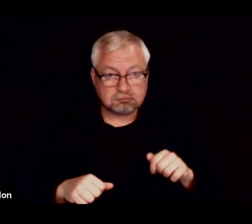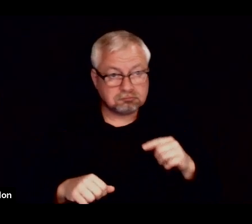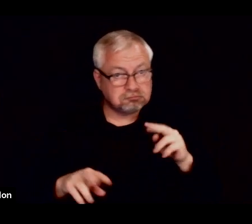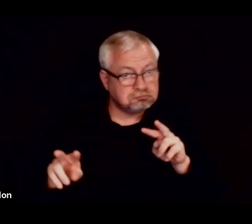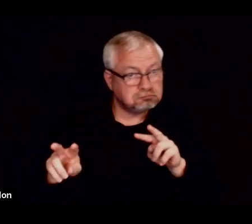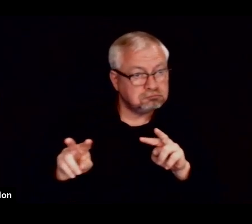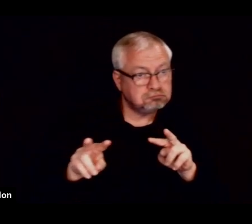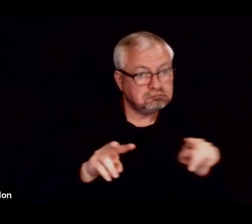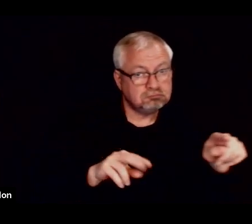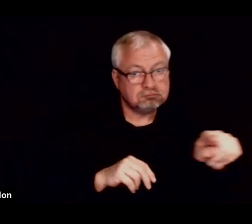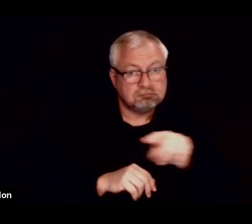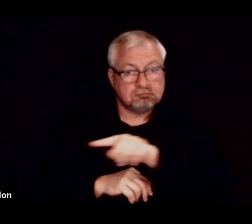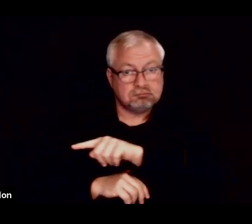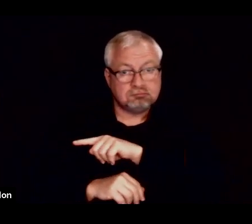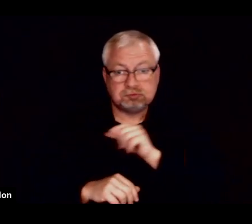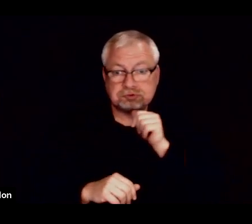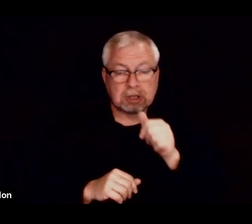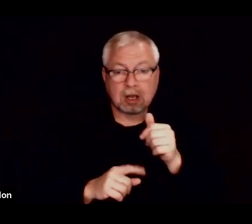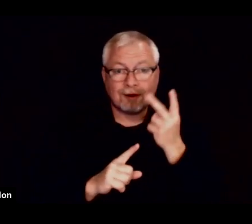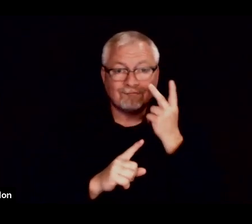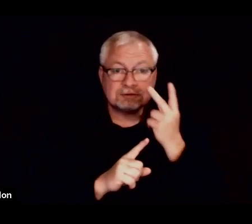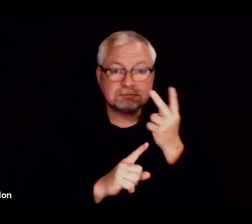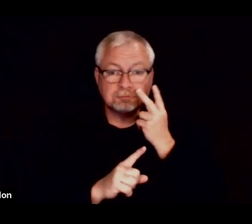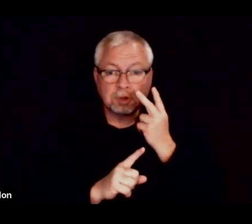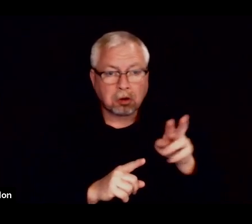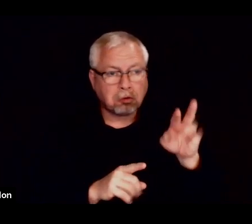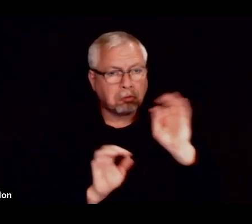visible. And we just do know that